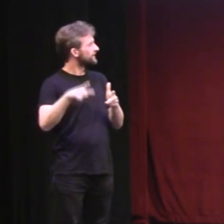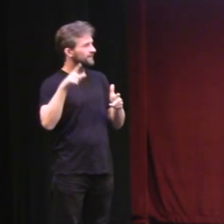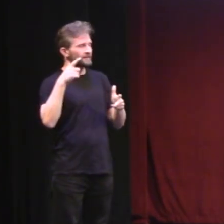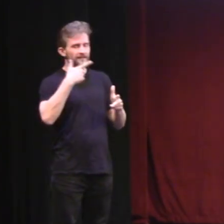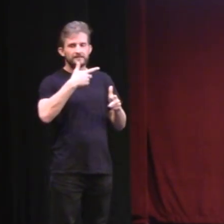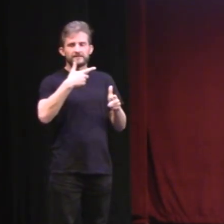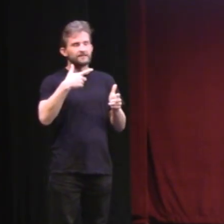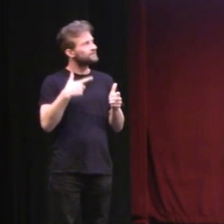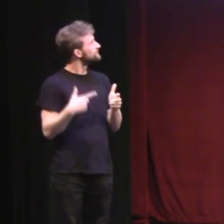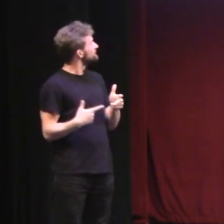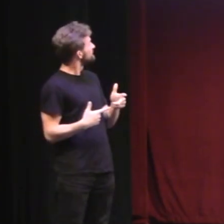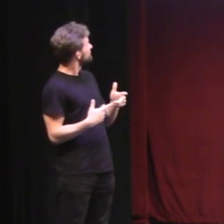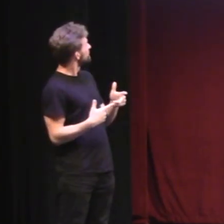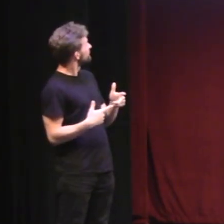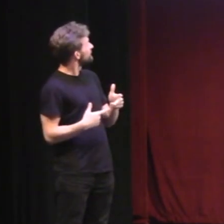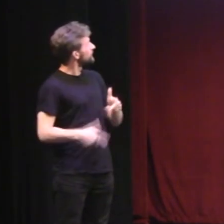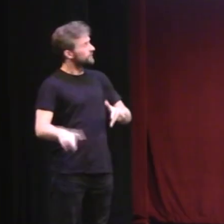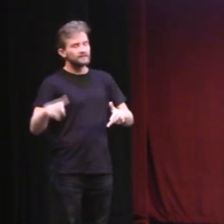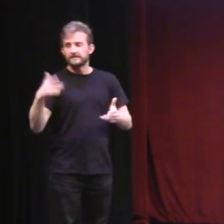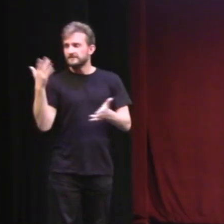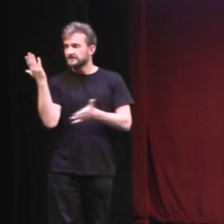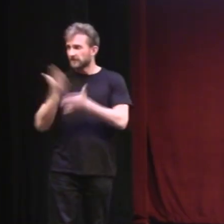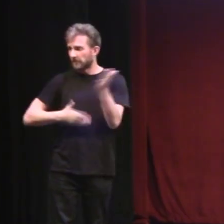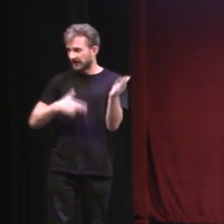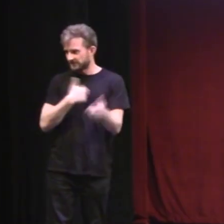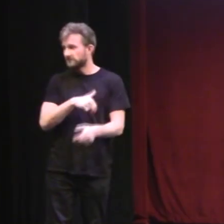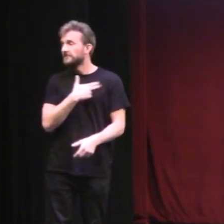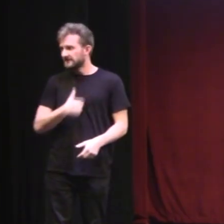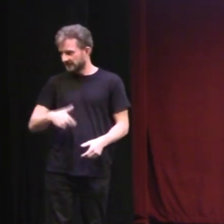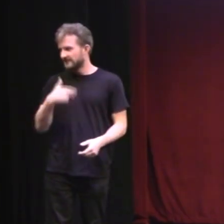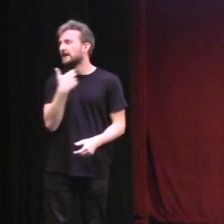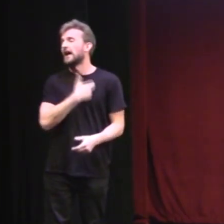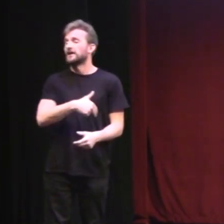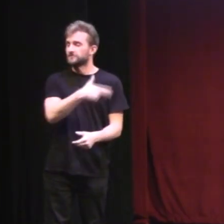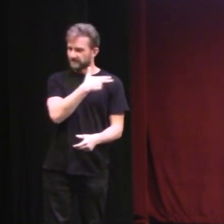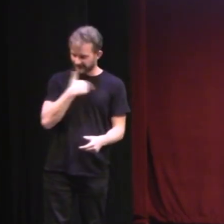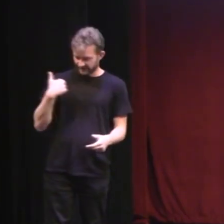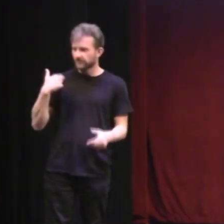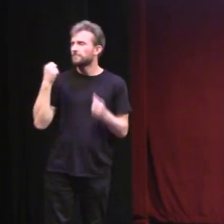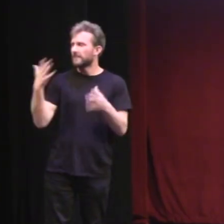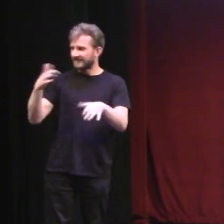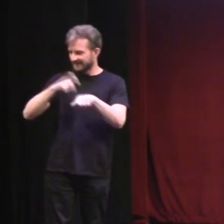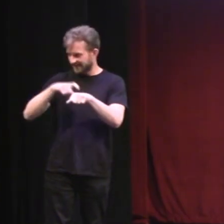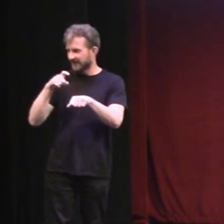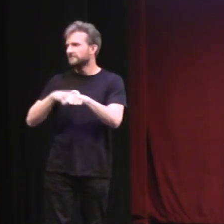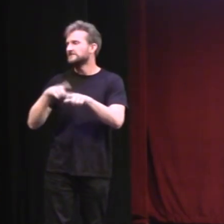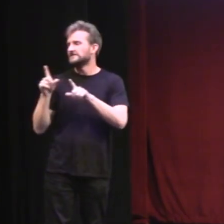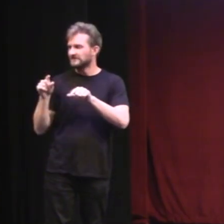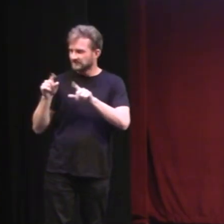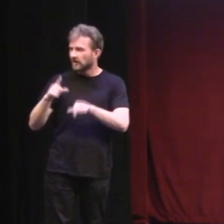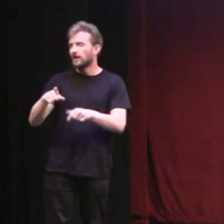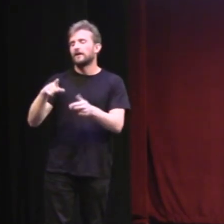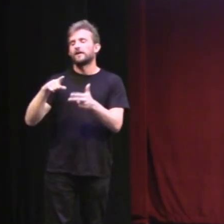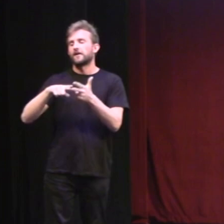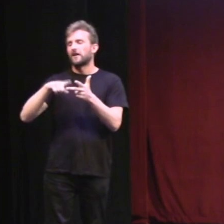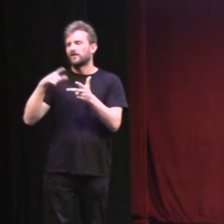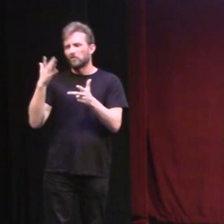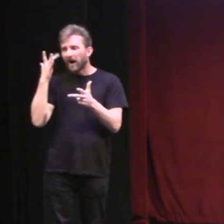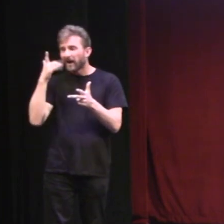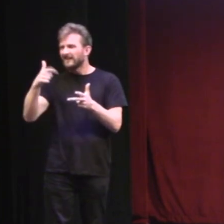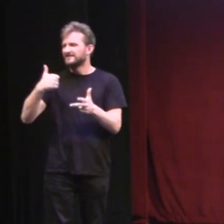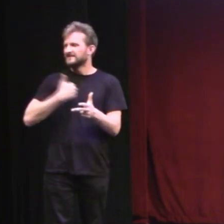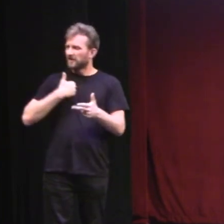office. He has great family supports. He's reliant on public transportation, but is always able to make it